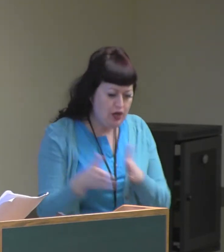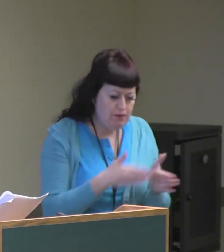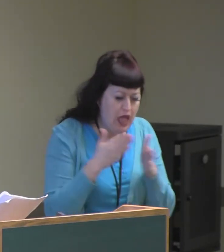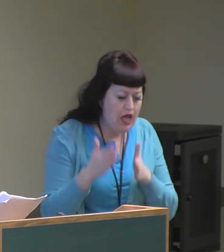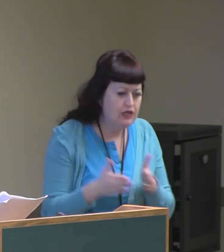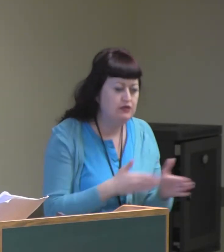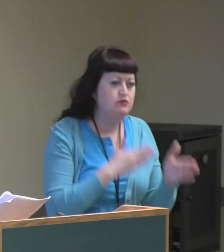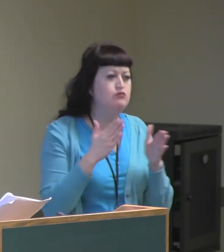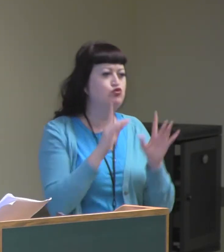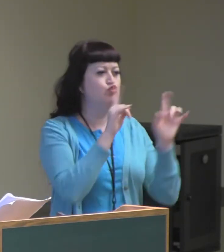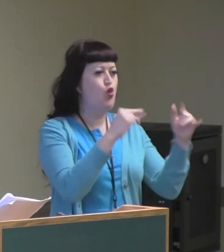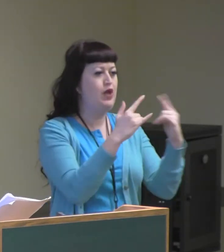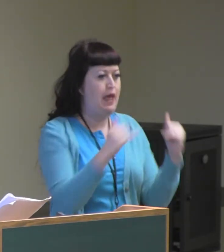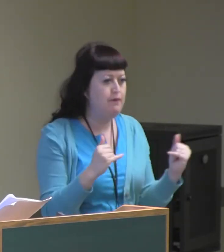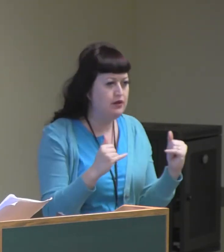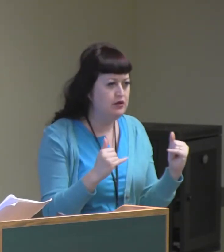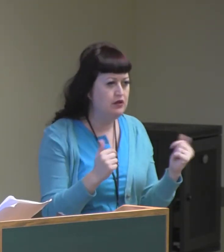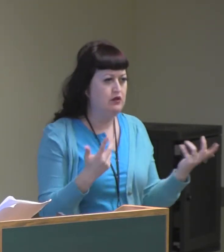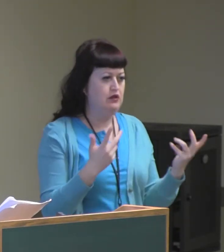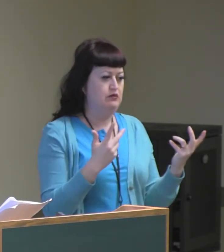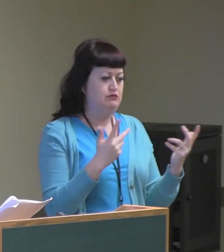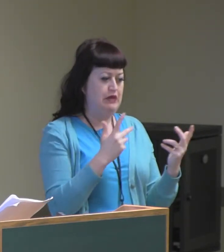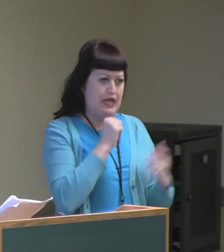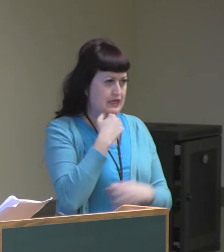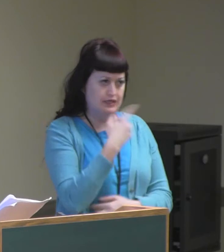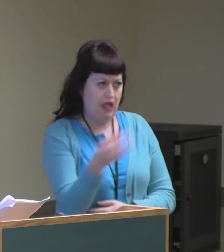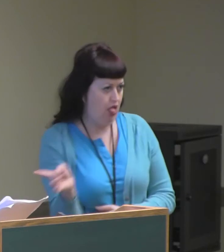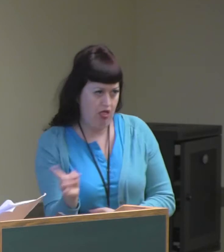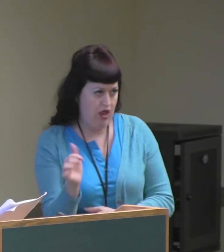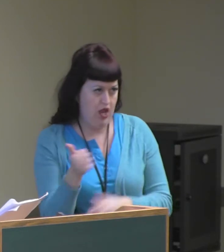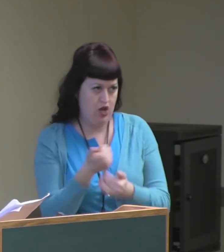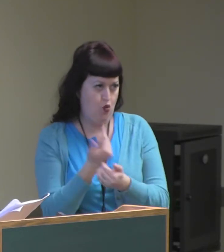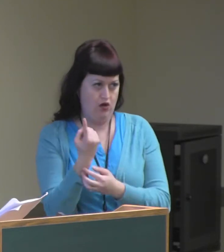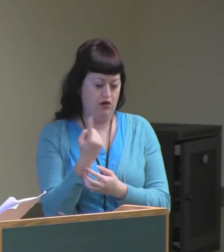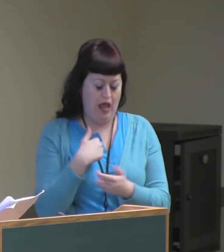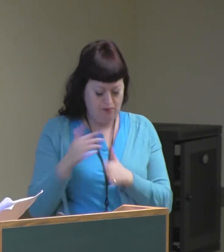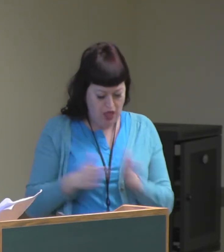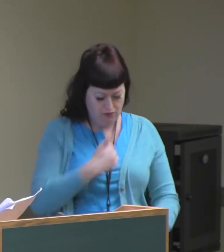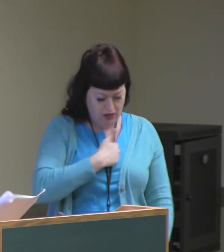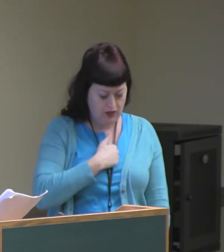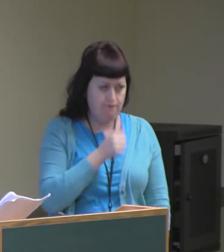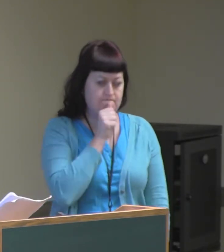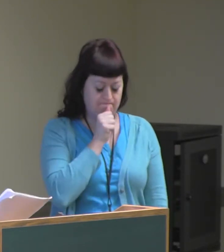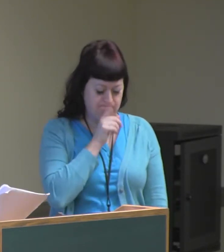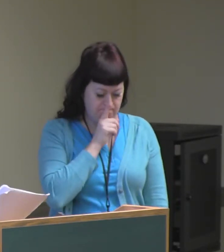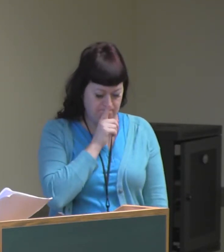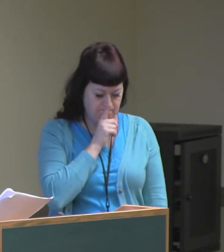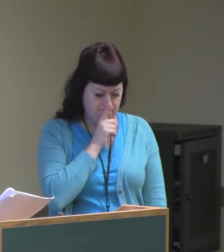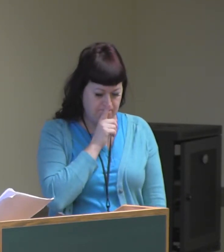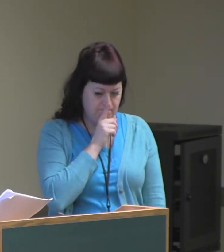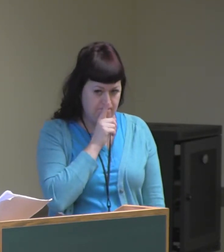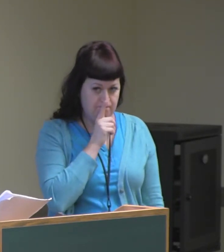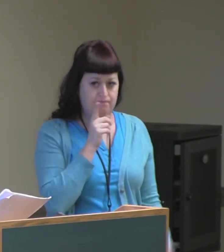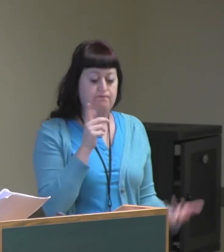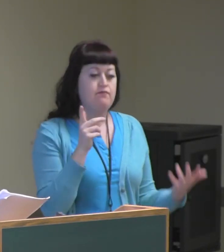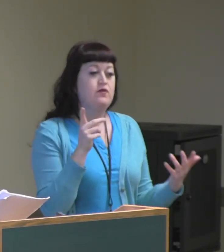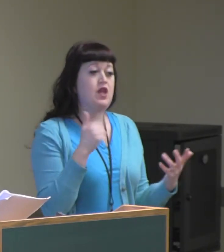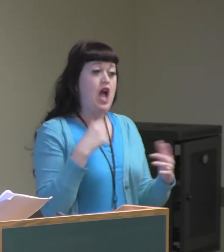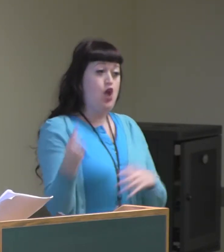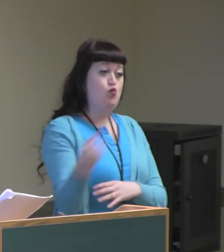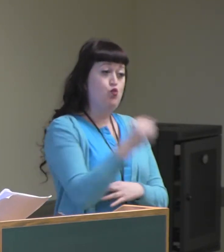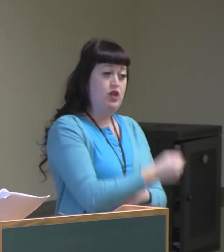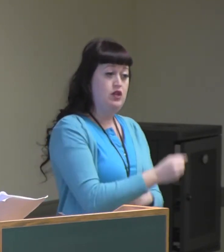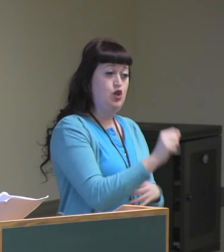Ethiopia refugee camp. I didn't tell anybody. I made the plan by myself. When I arrived at the refugee